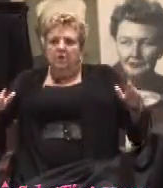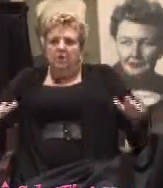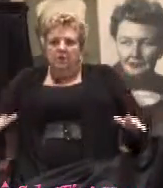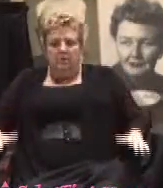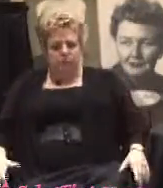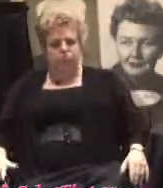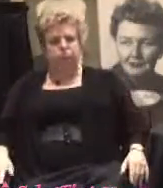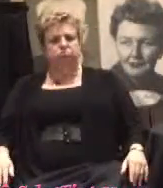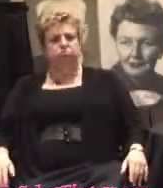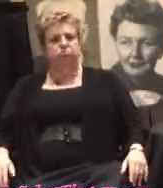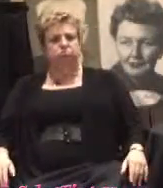This guy's a dick.